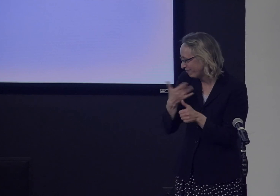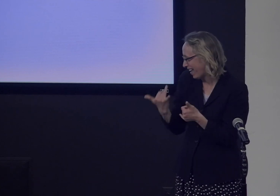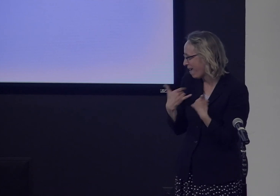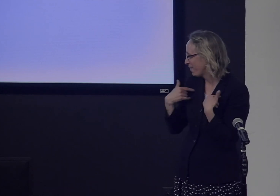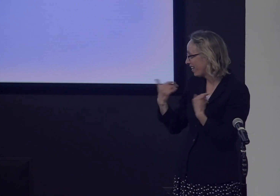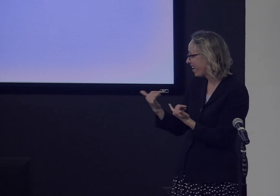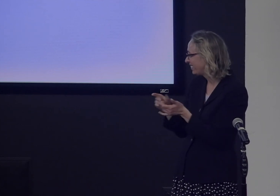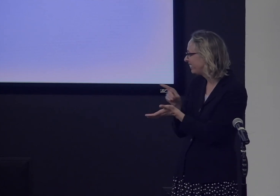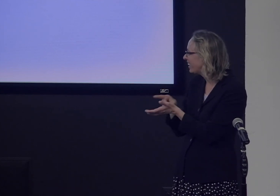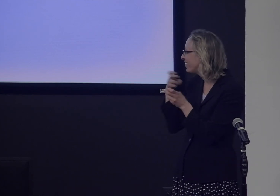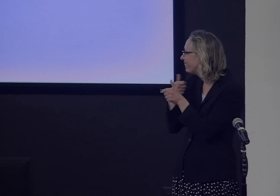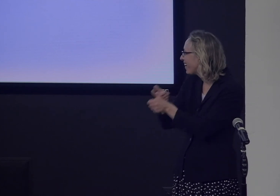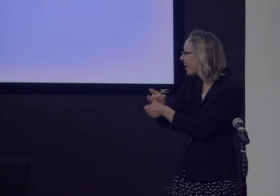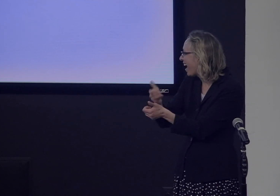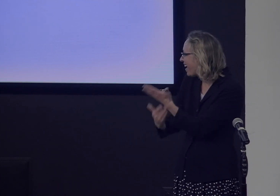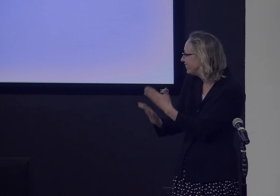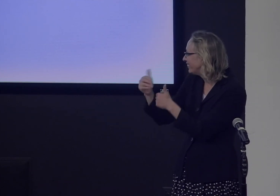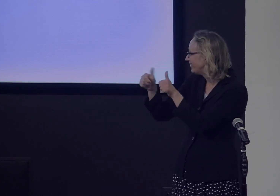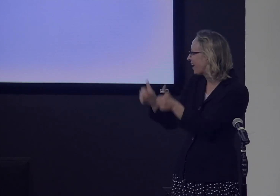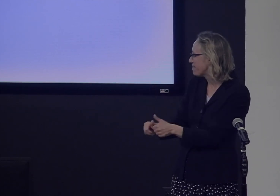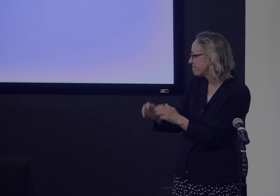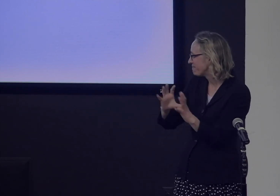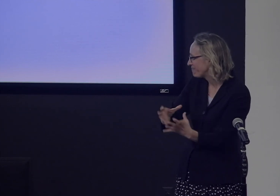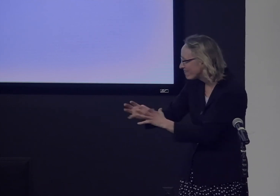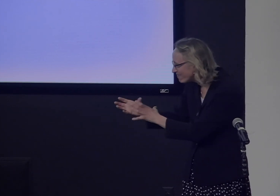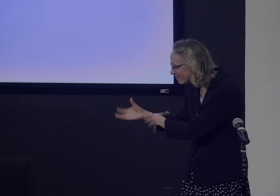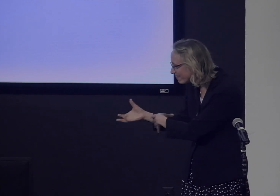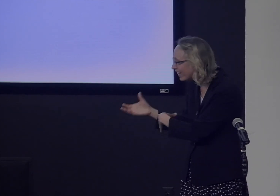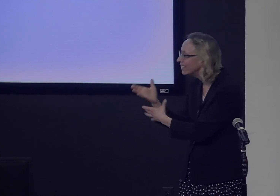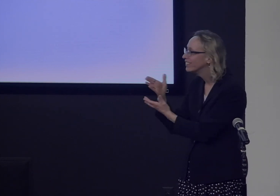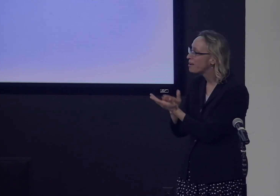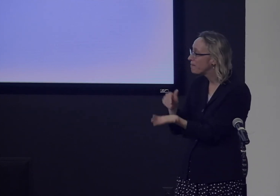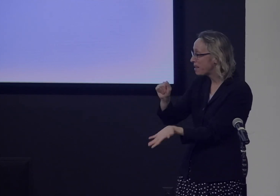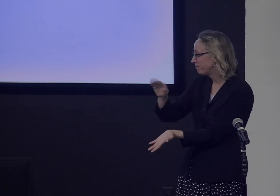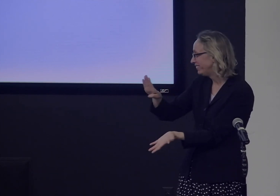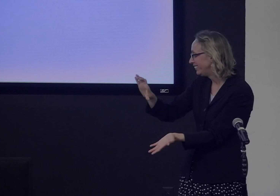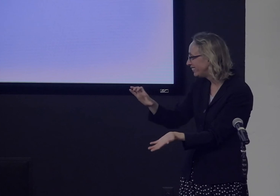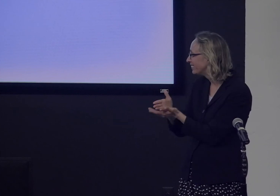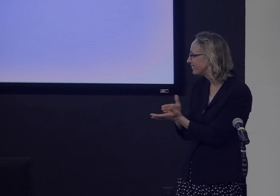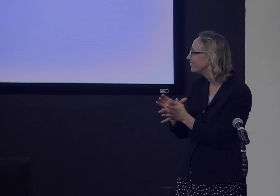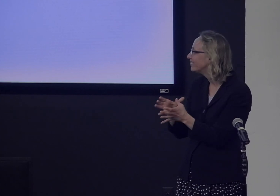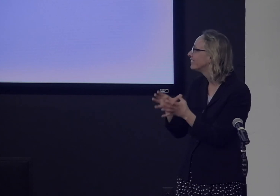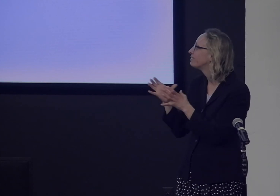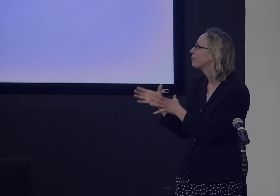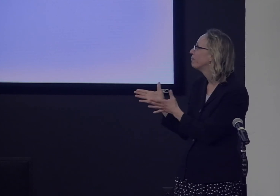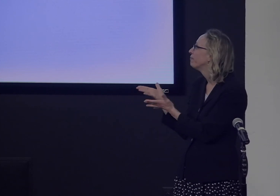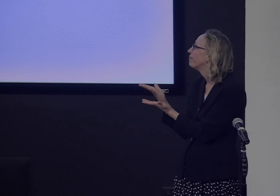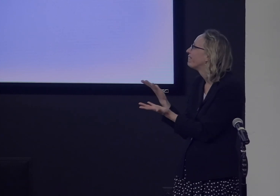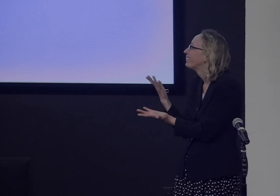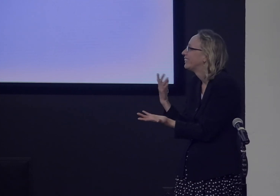You know, your face and your hand shapes. You know, we have those categories now. For example, with the